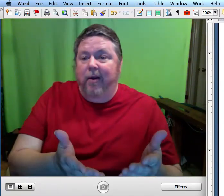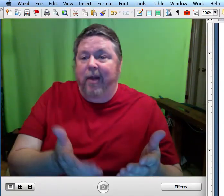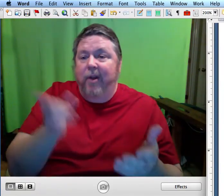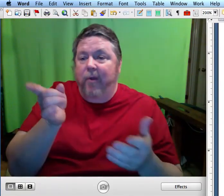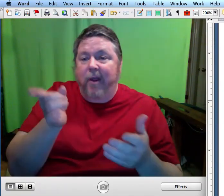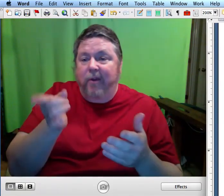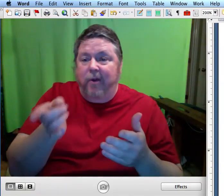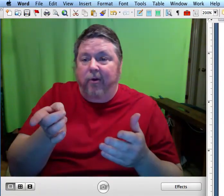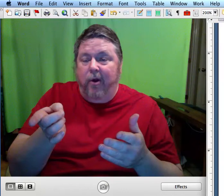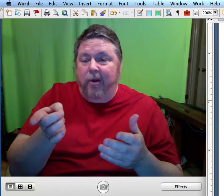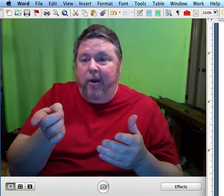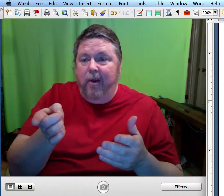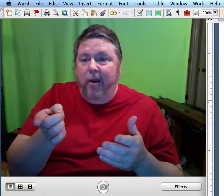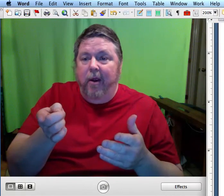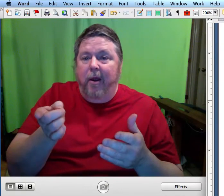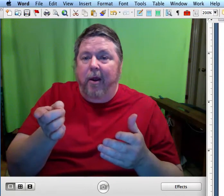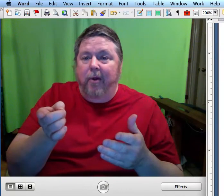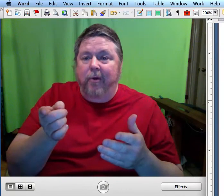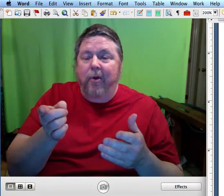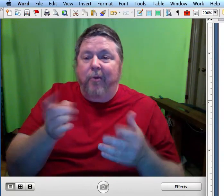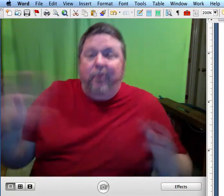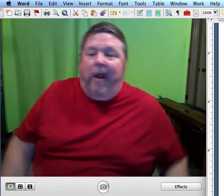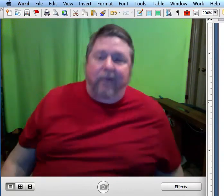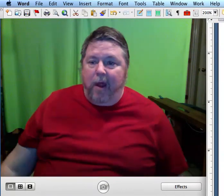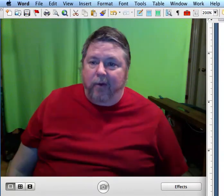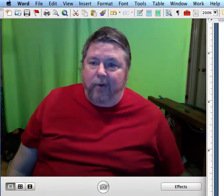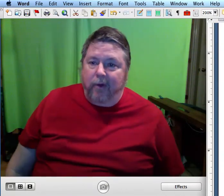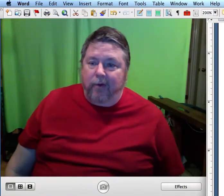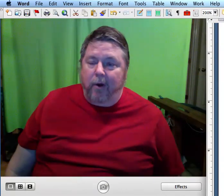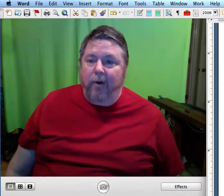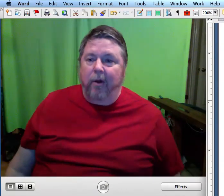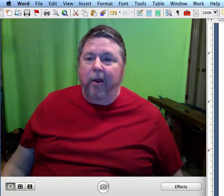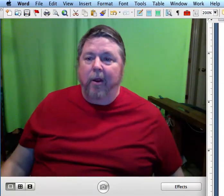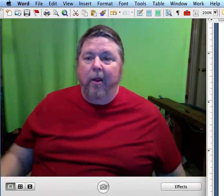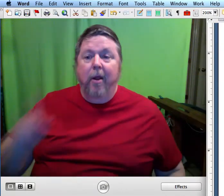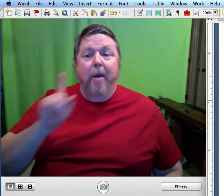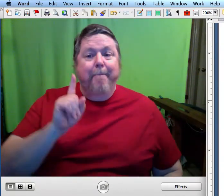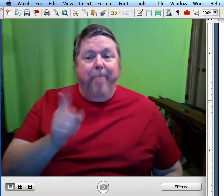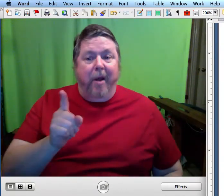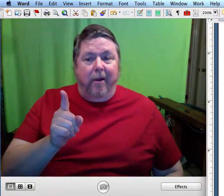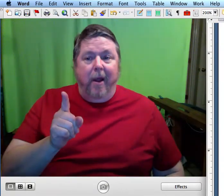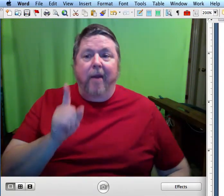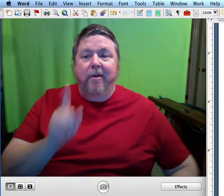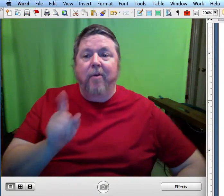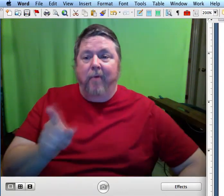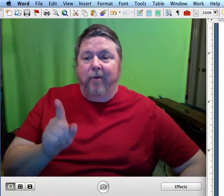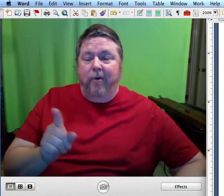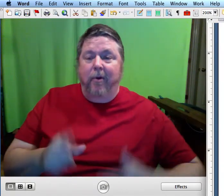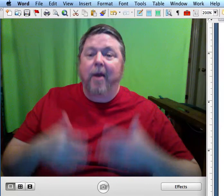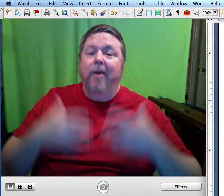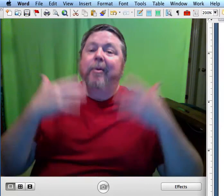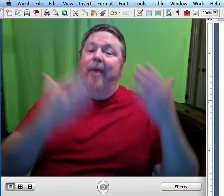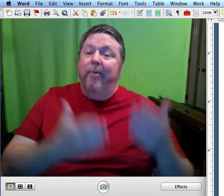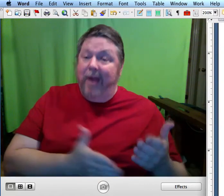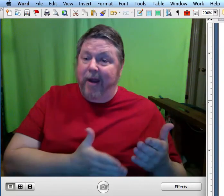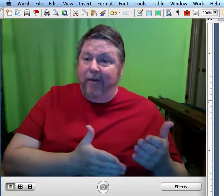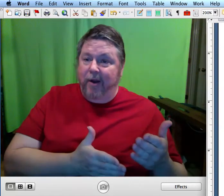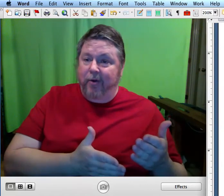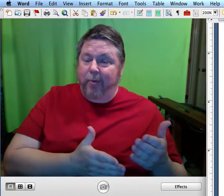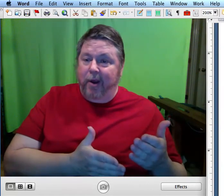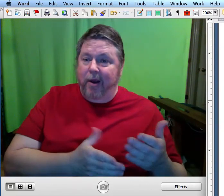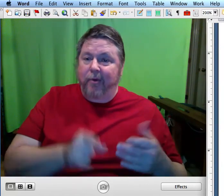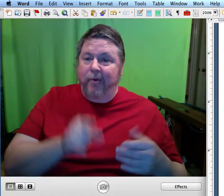thought, even though they started talking. You don't have to put your hands down as soon as they started talking. But I don't want you to be